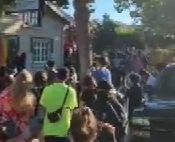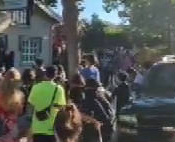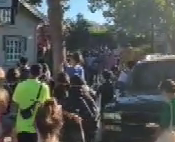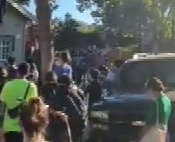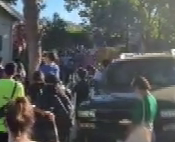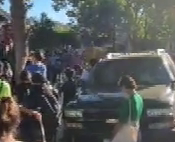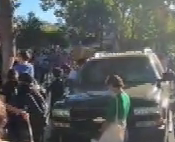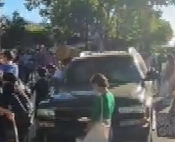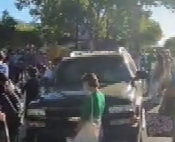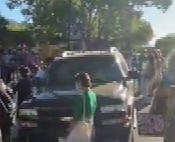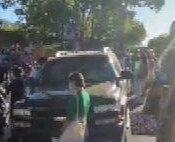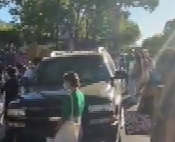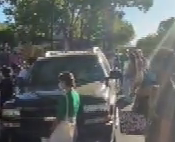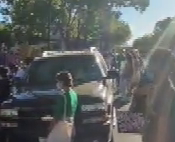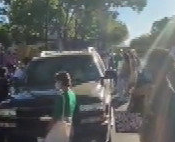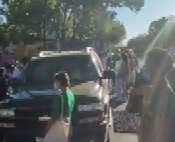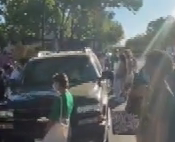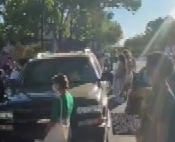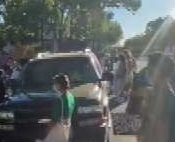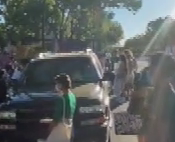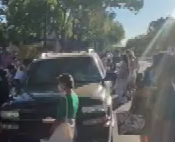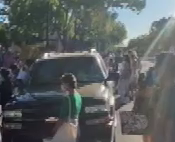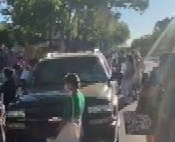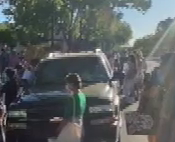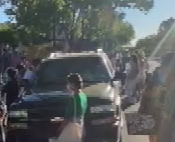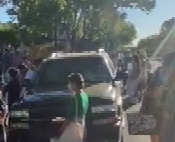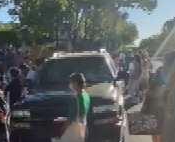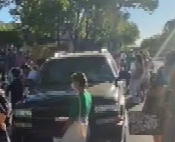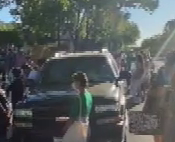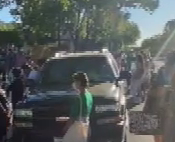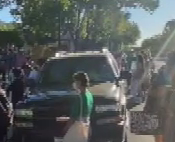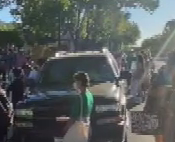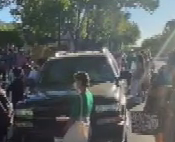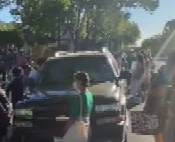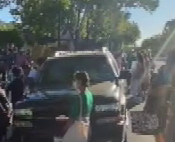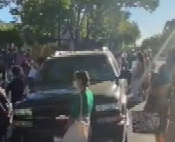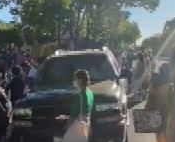protect all trans lives.